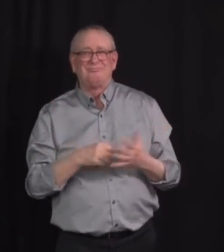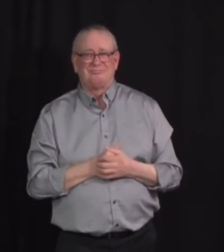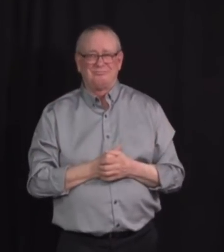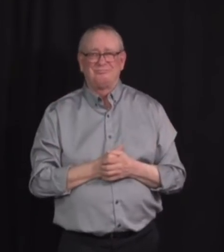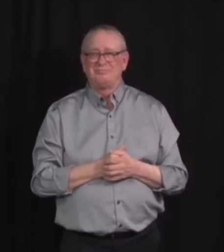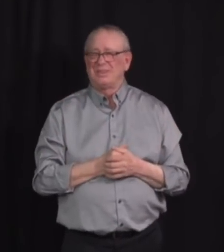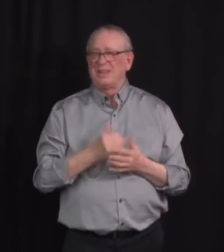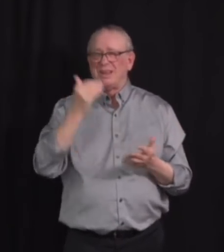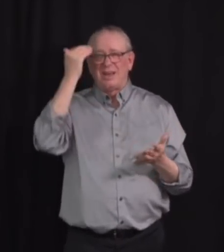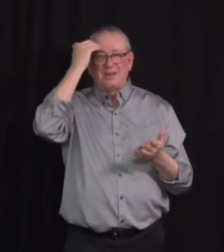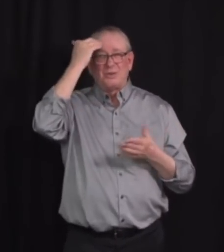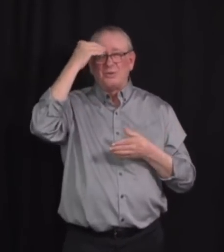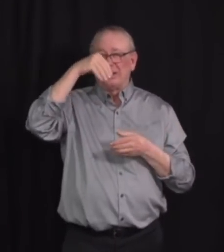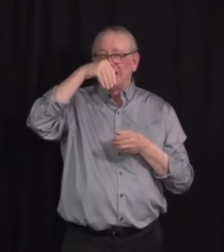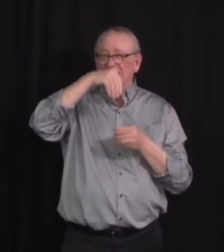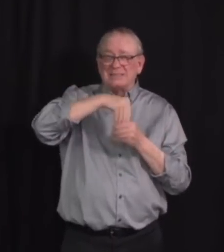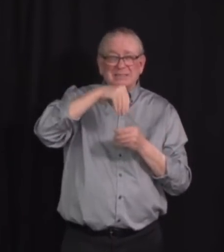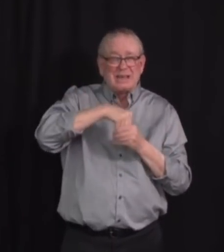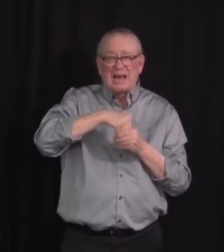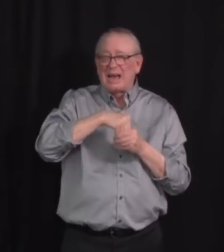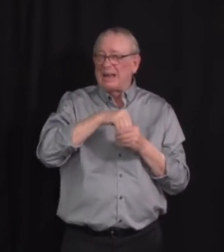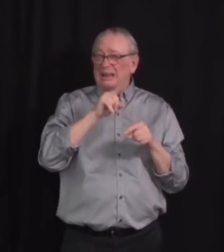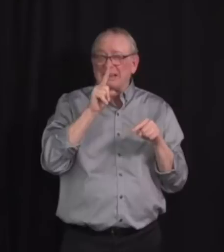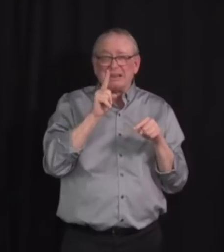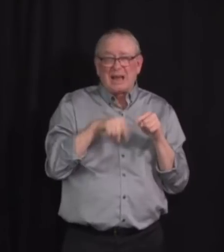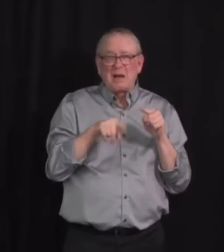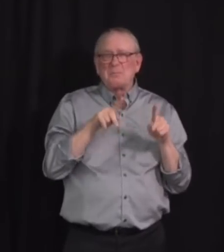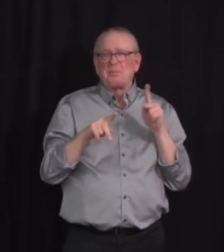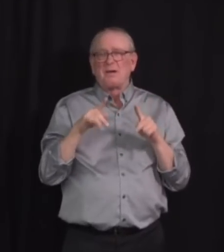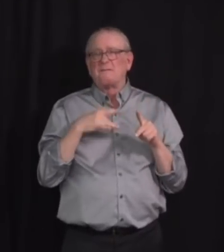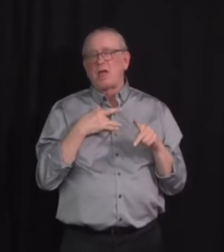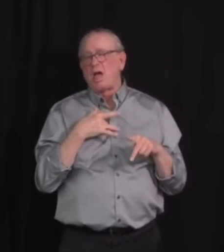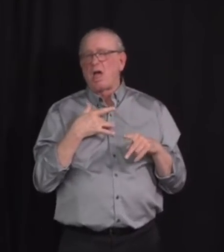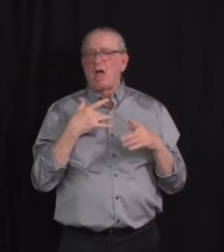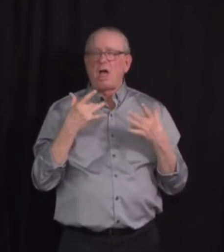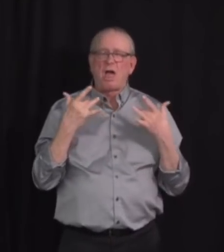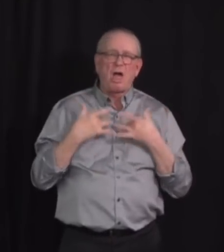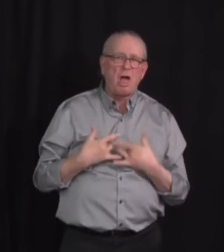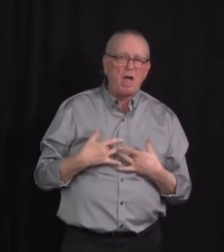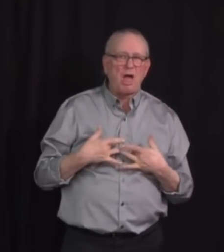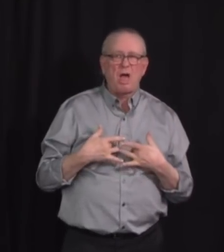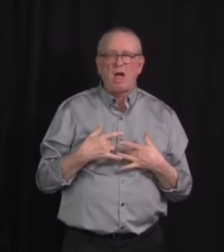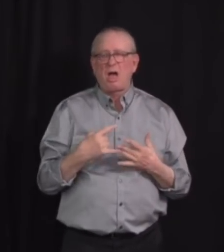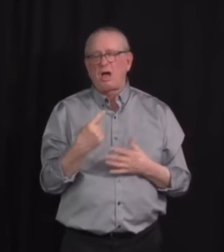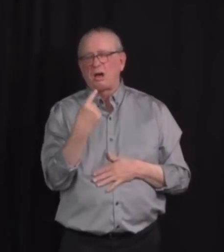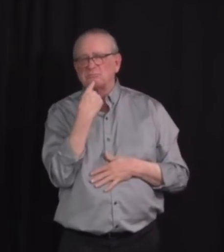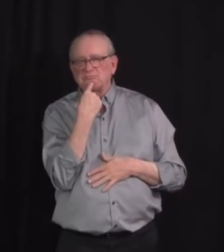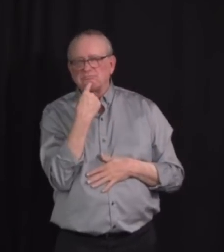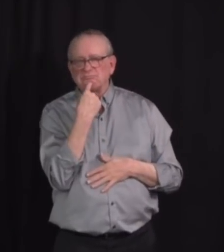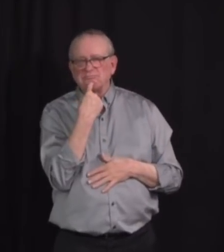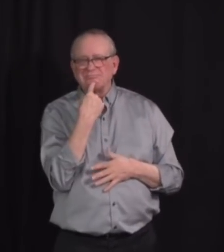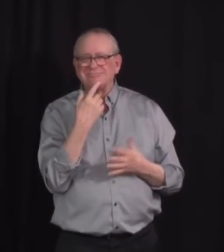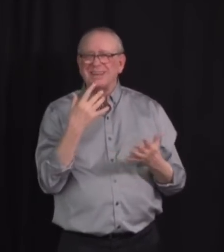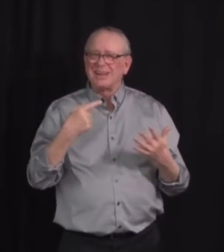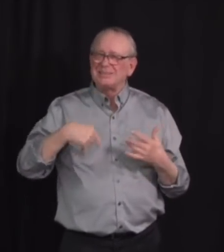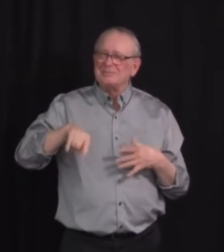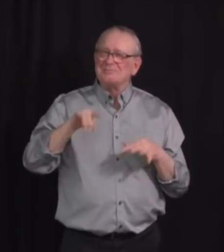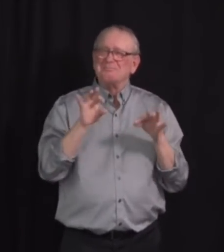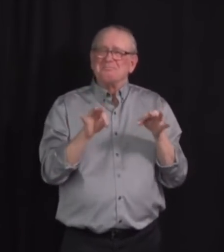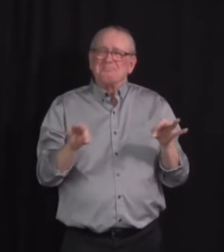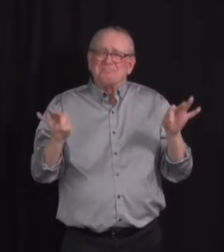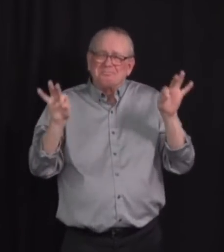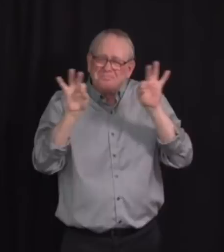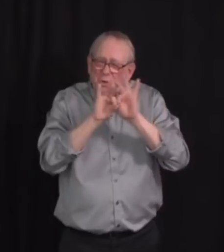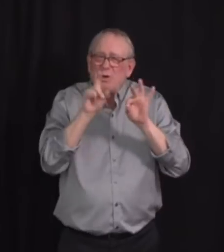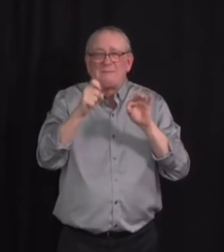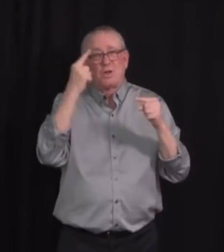impacts of restrictions. So I think one of the things that is currently important to consider is if there was a